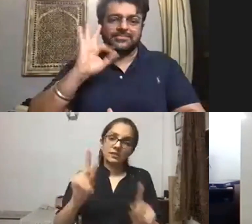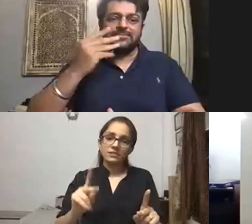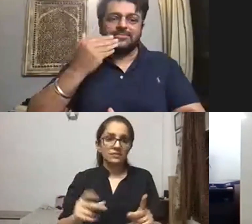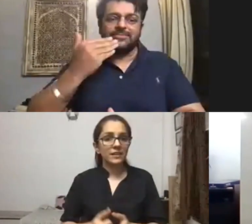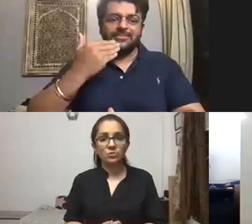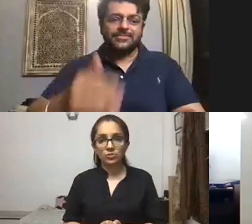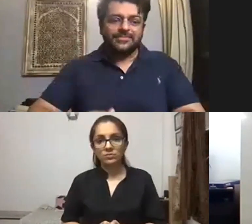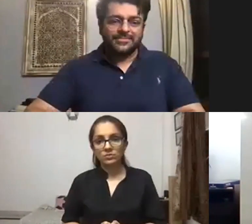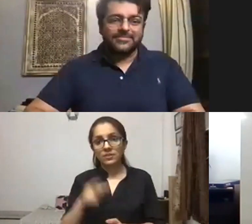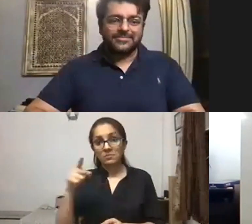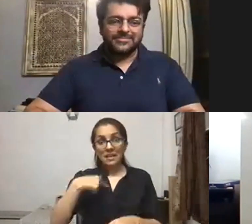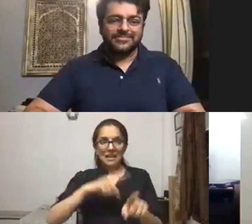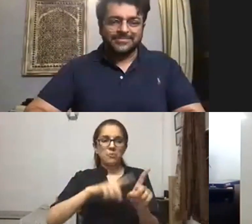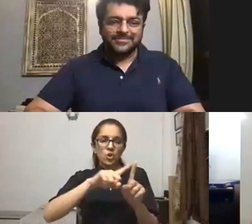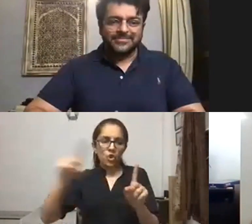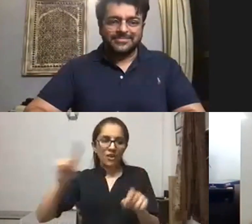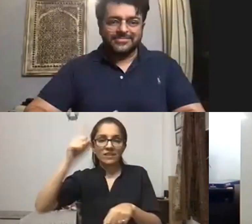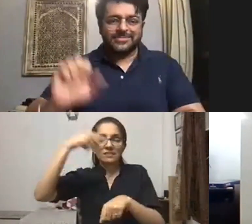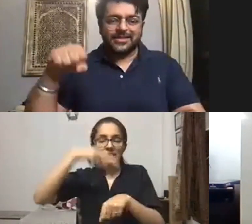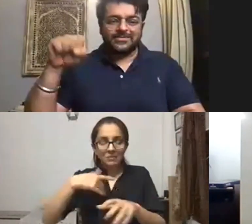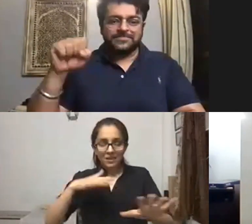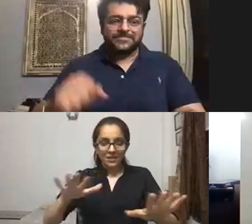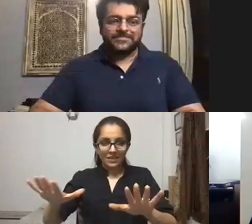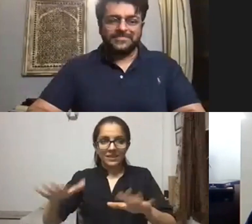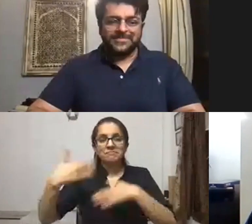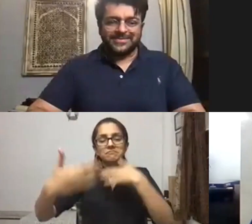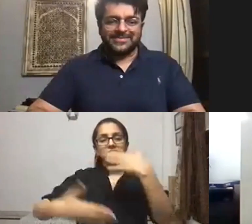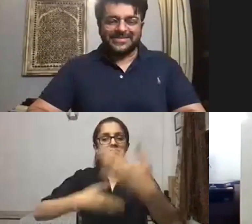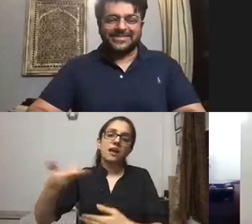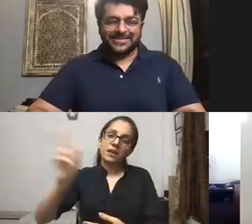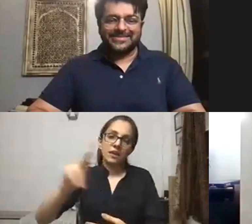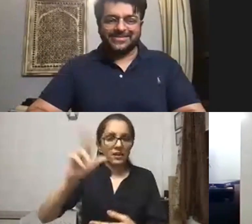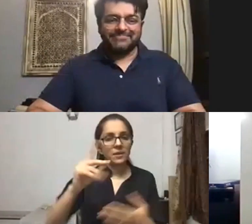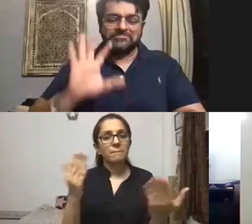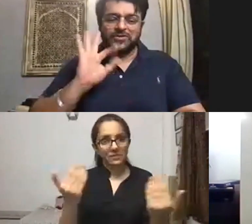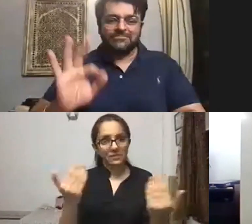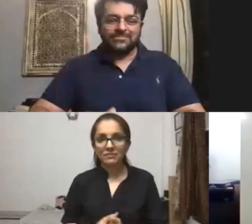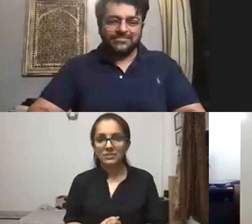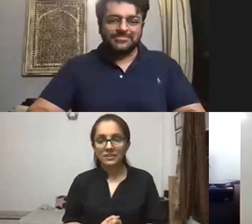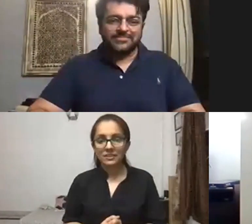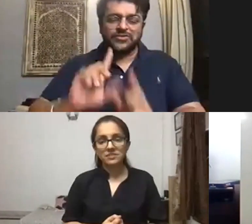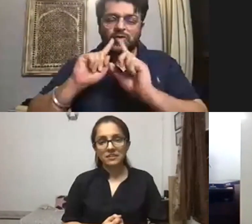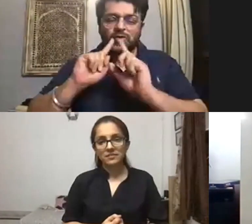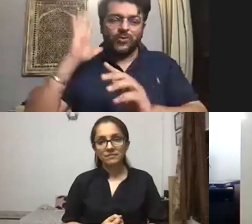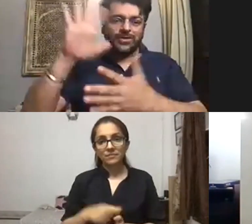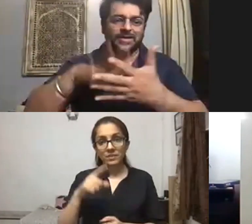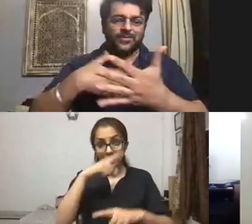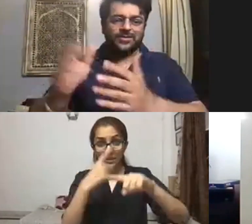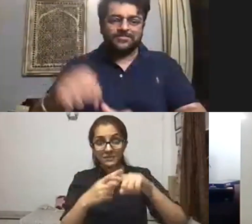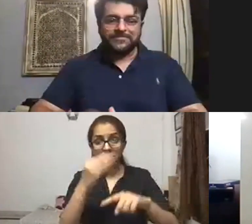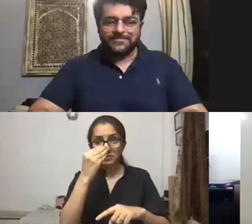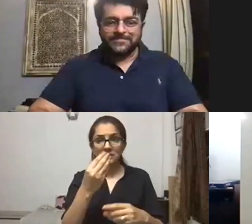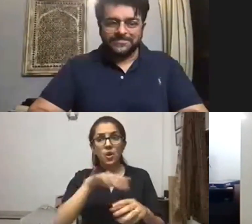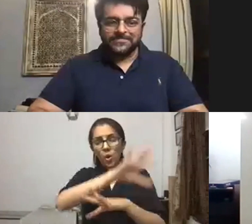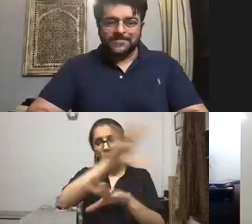just because I know this is taking time. It's the first time for me also, but we can do it again. And Definitely. yeah, and also, please, can you